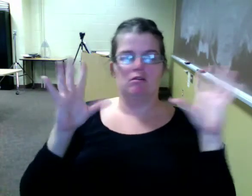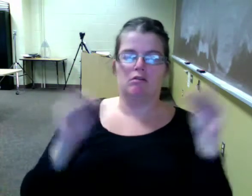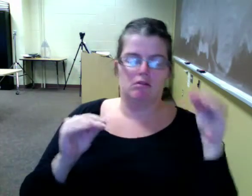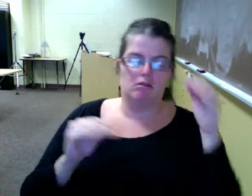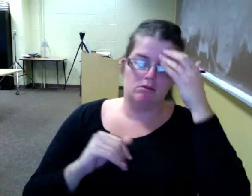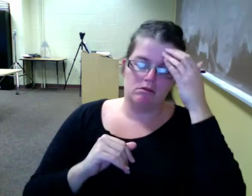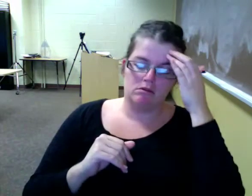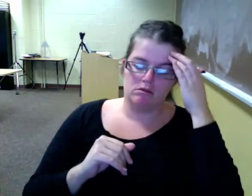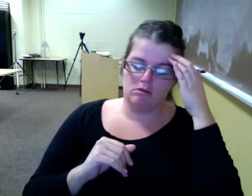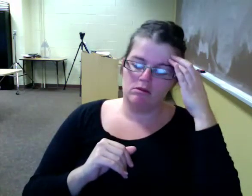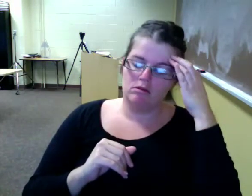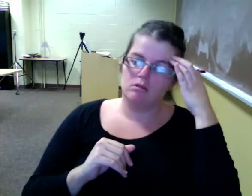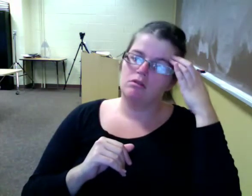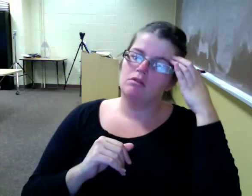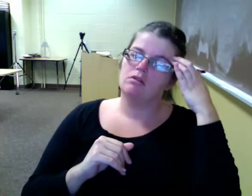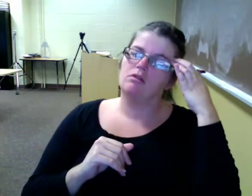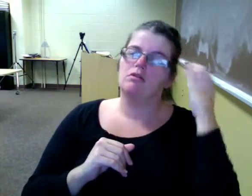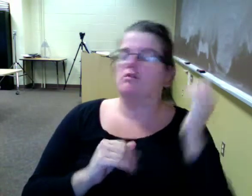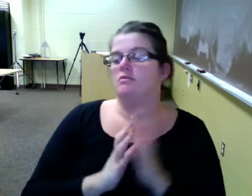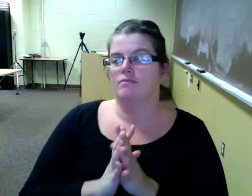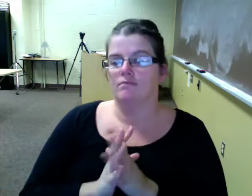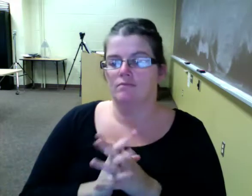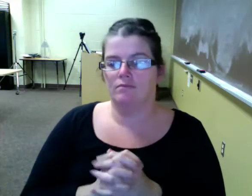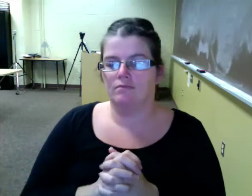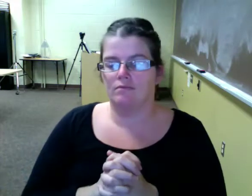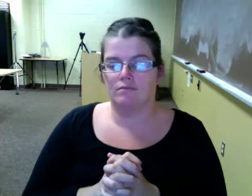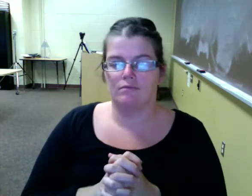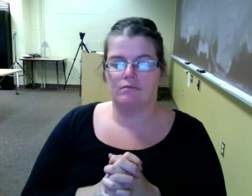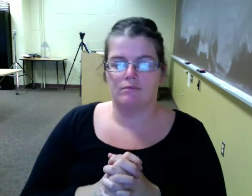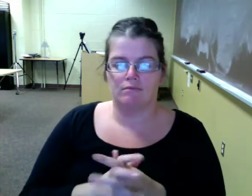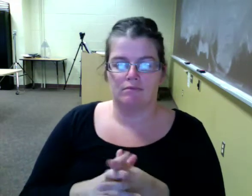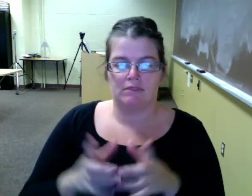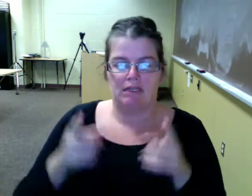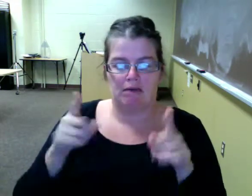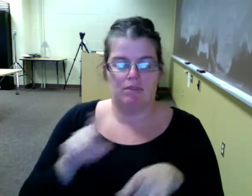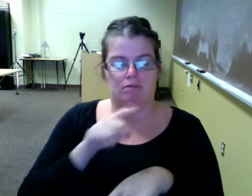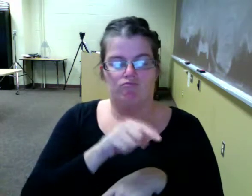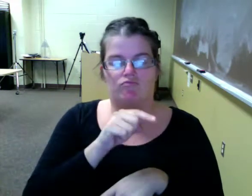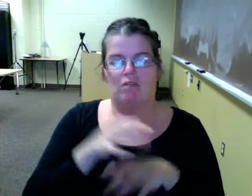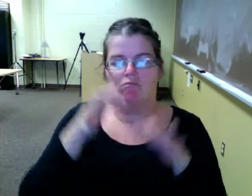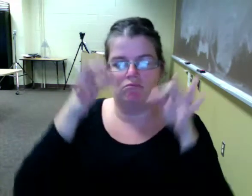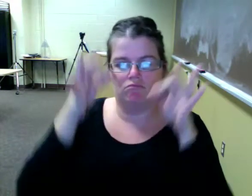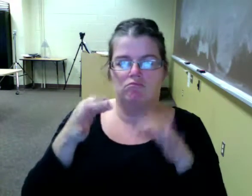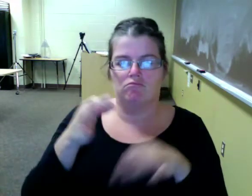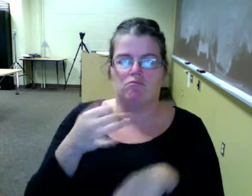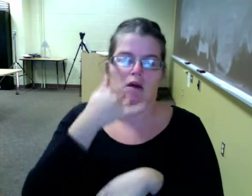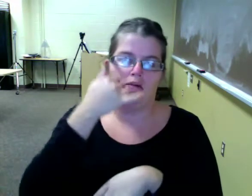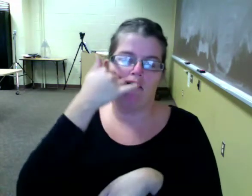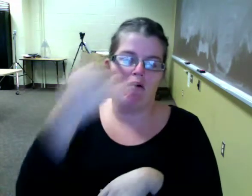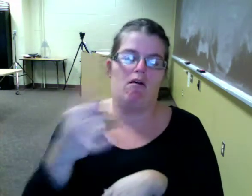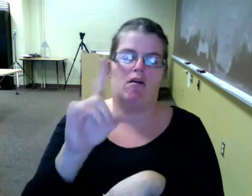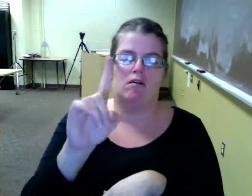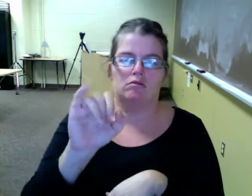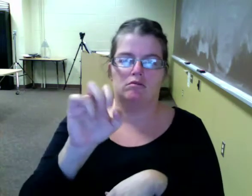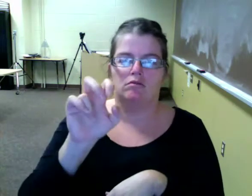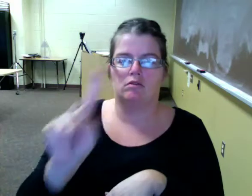Well, for some reason, Danny decided it was time to call Dick Gregory. Danny calls up Dick